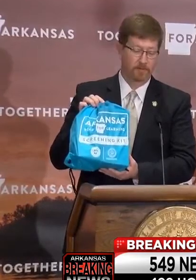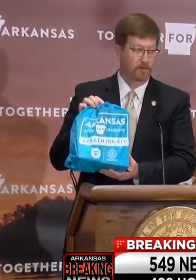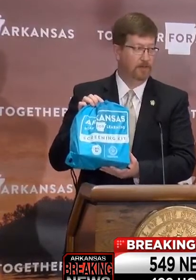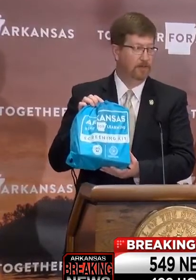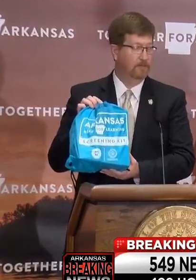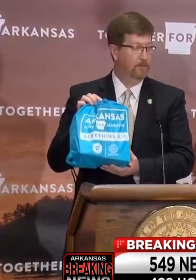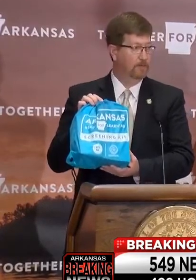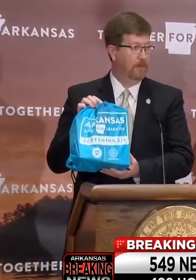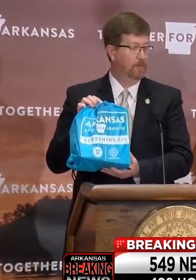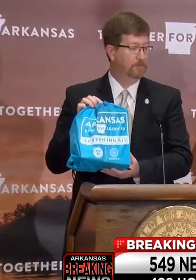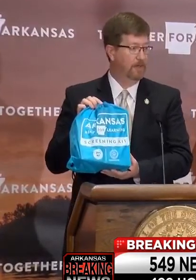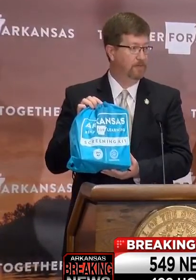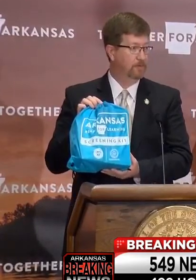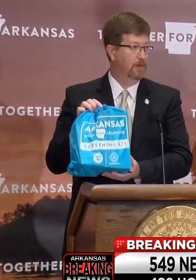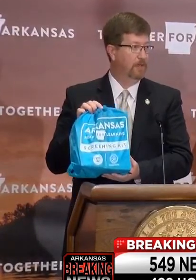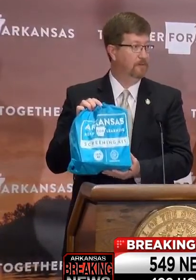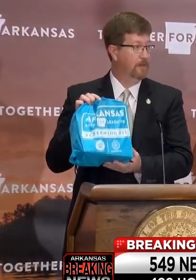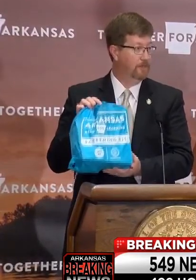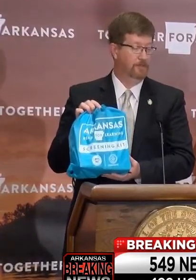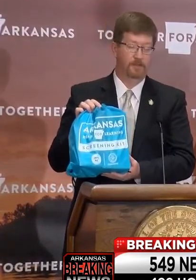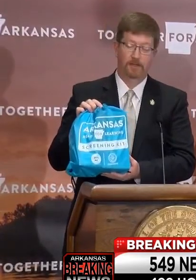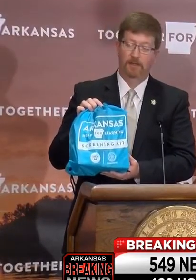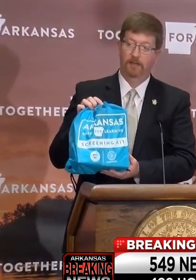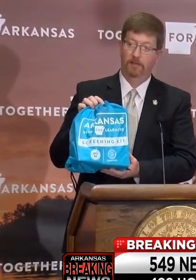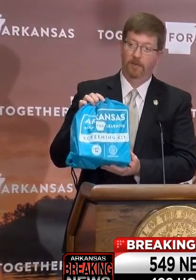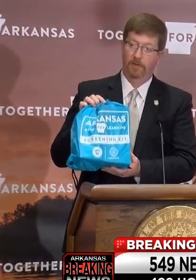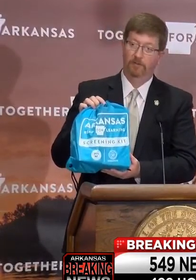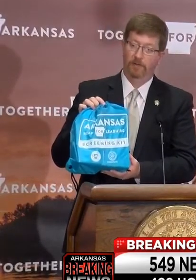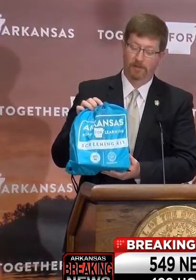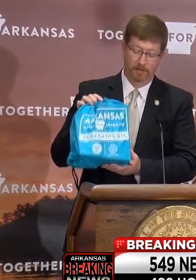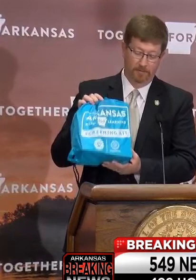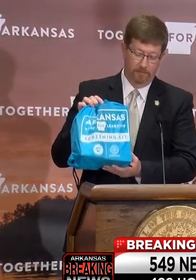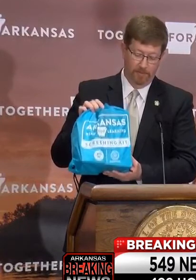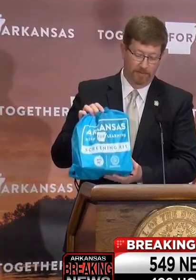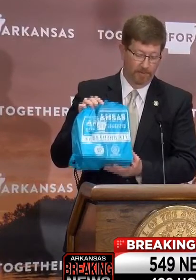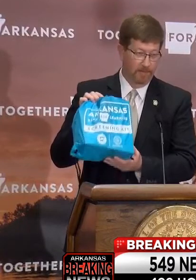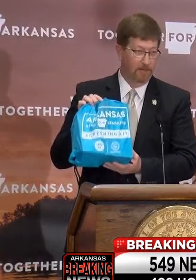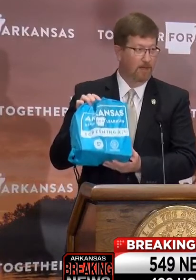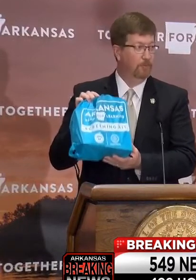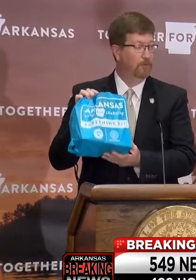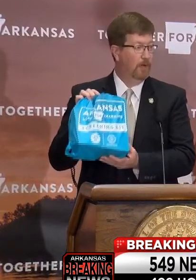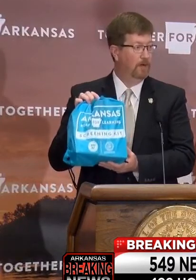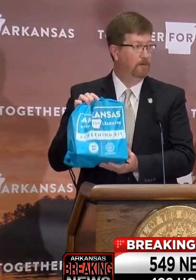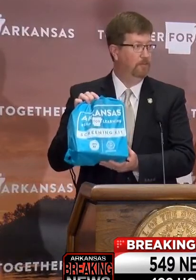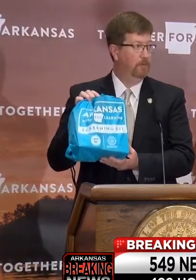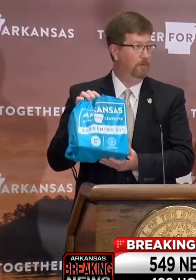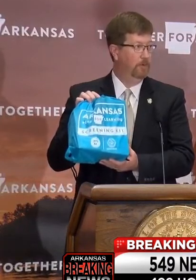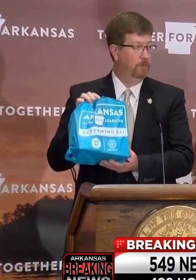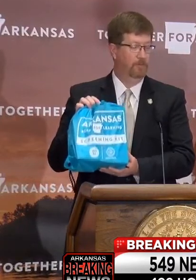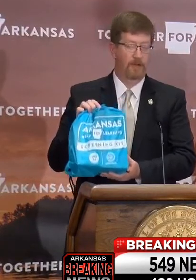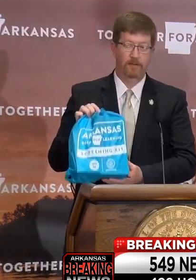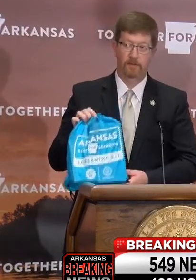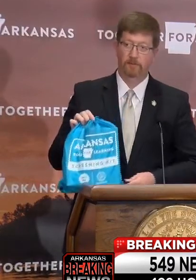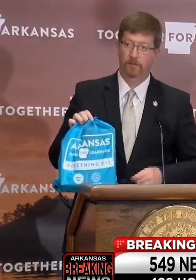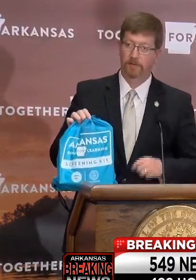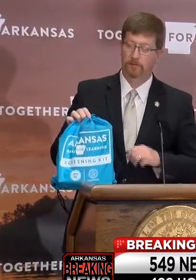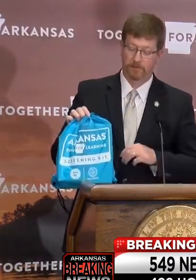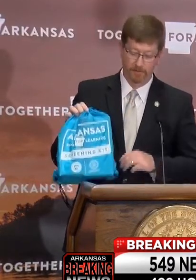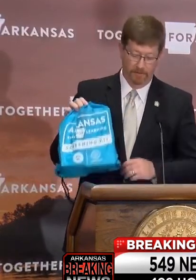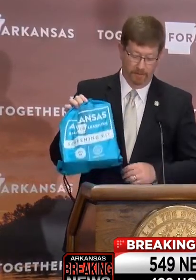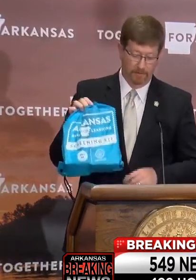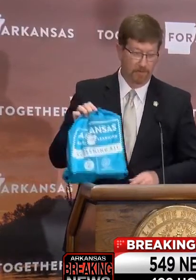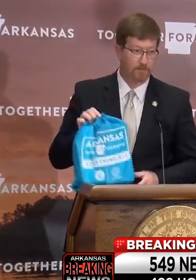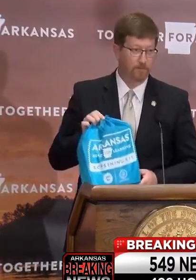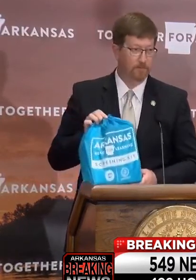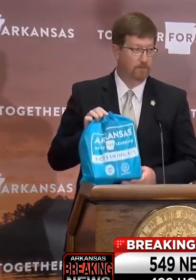the things that they need to establish a screening station upon entry to the building. Again, not required, but we wanted to provide this for